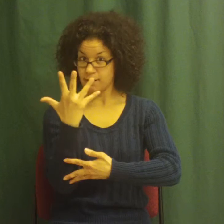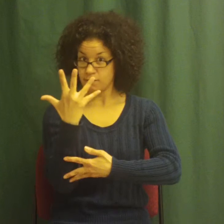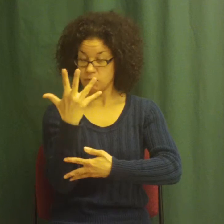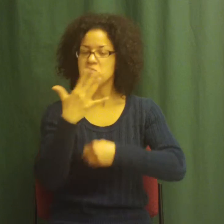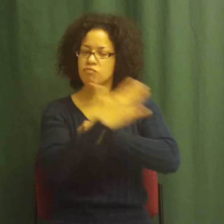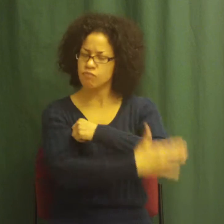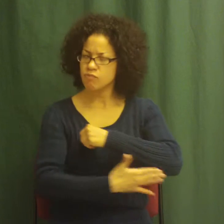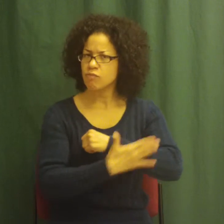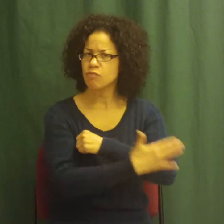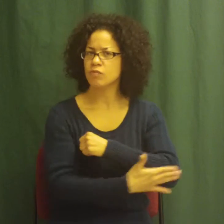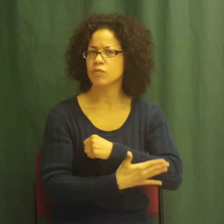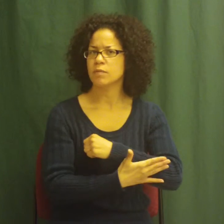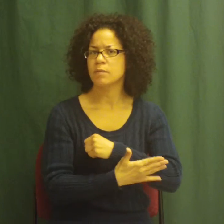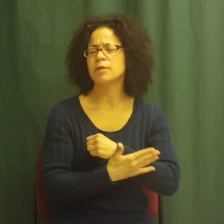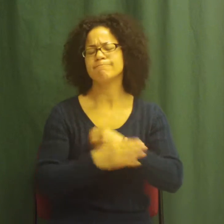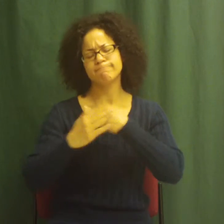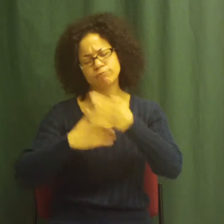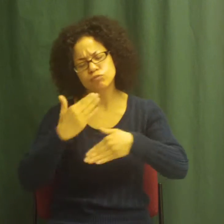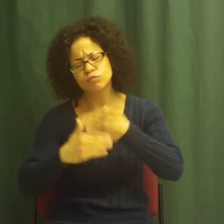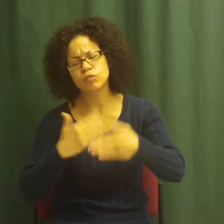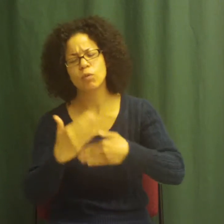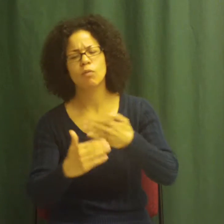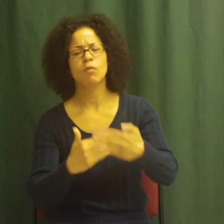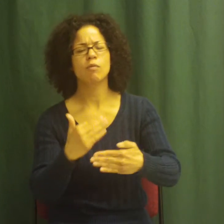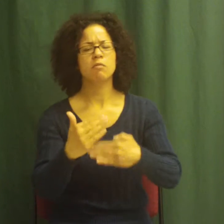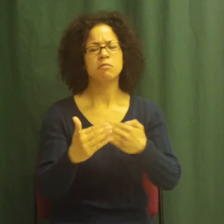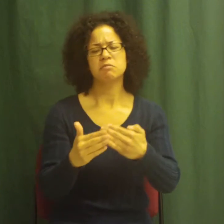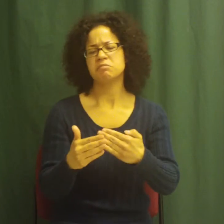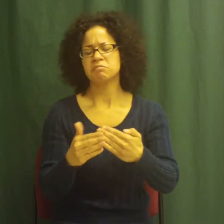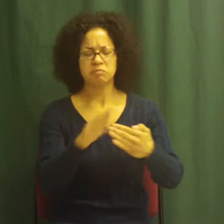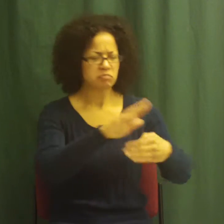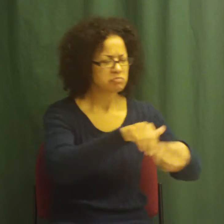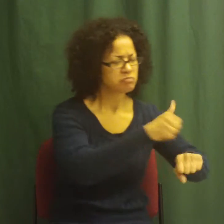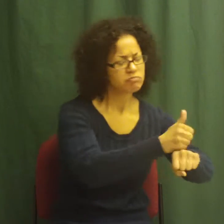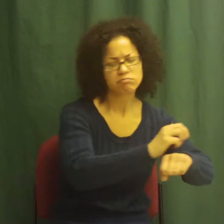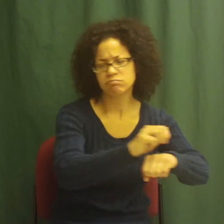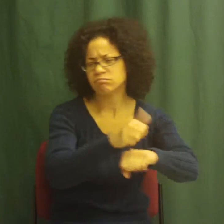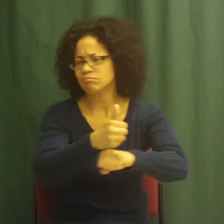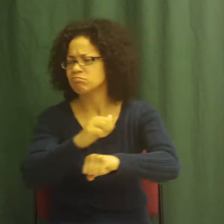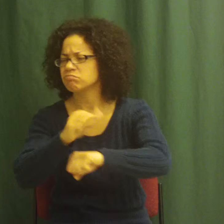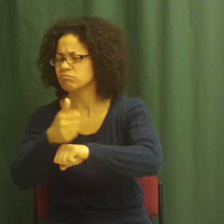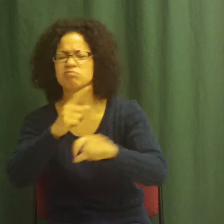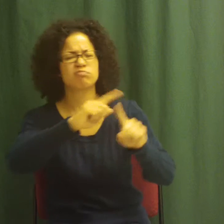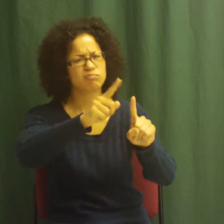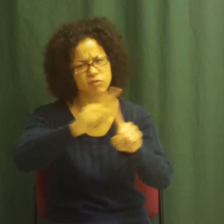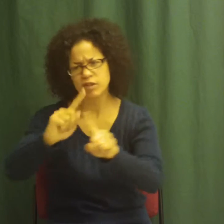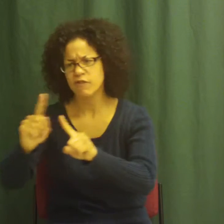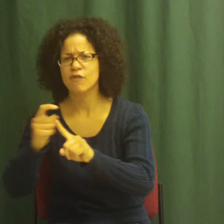they started settlements in many places, reaching as far as North Africa,